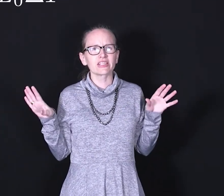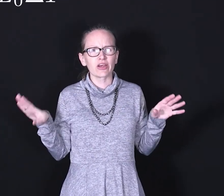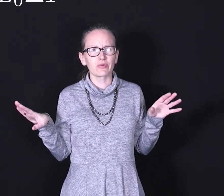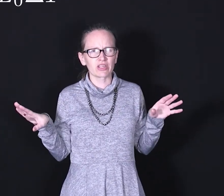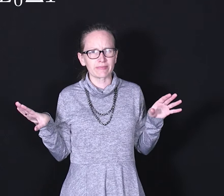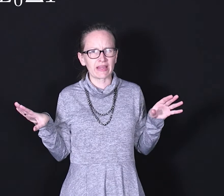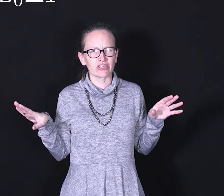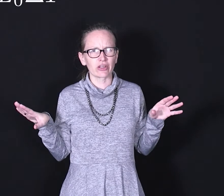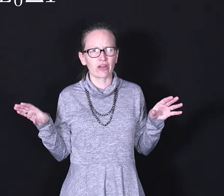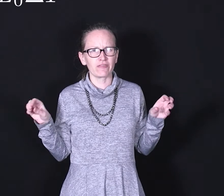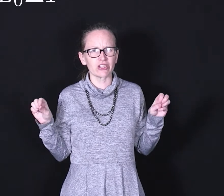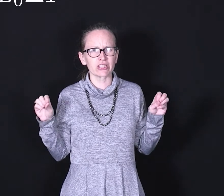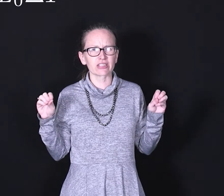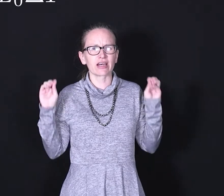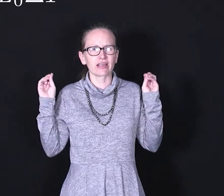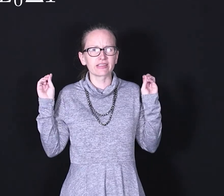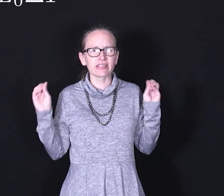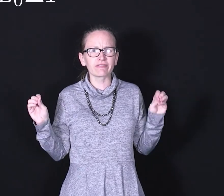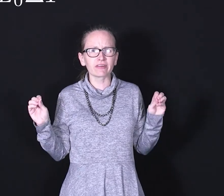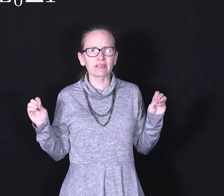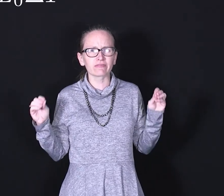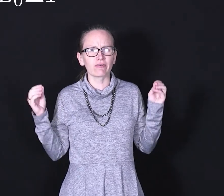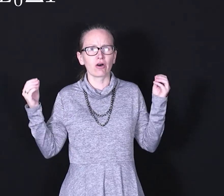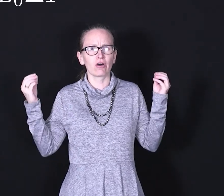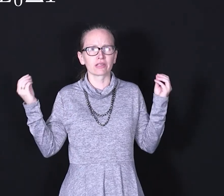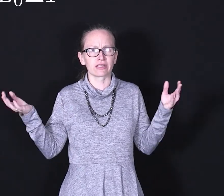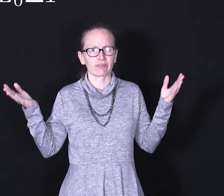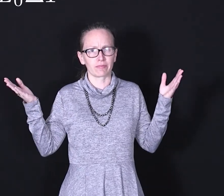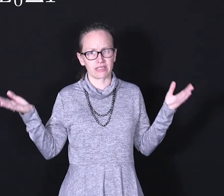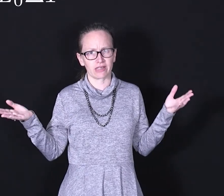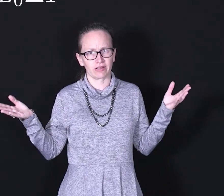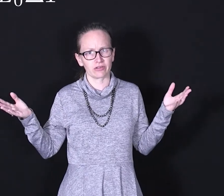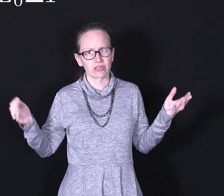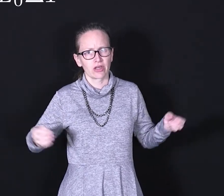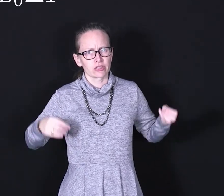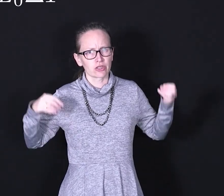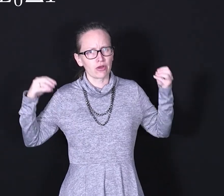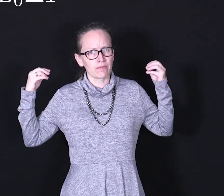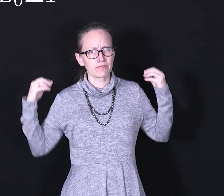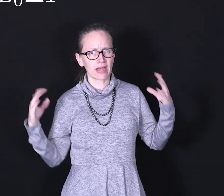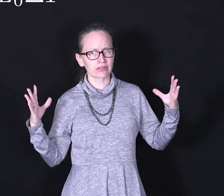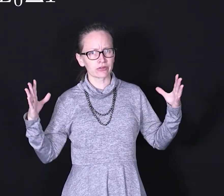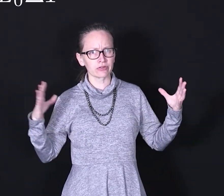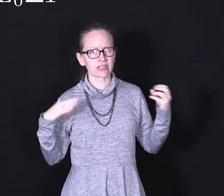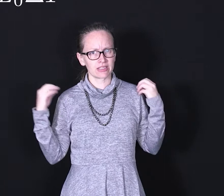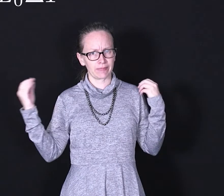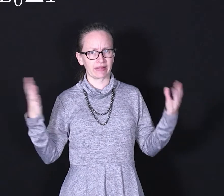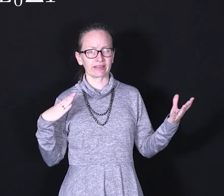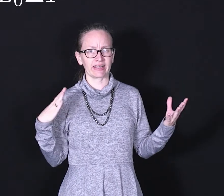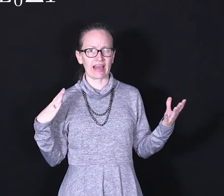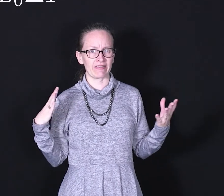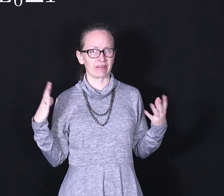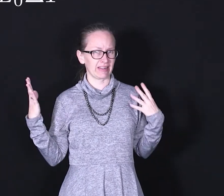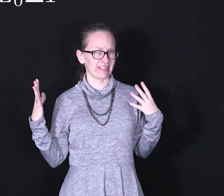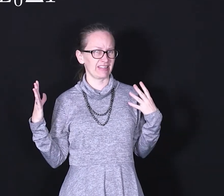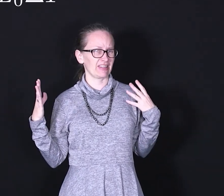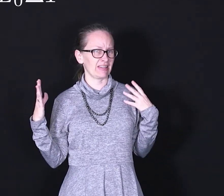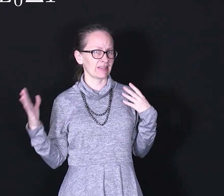thermal expansion coefficients are different for different materials. So metals typically have a relatively